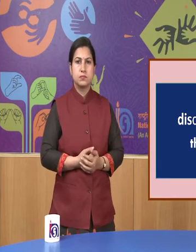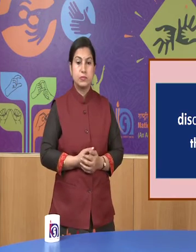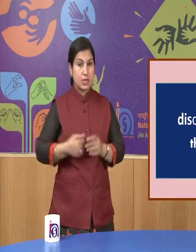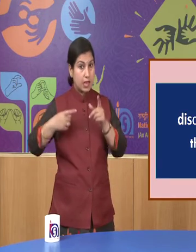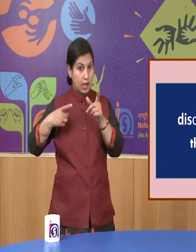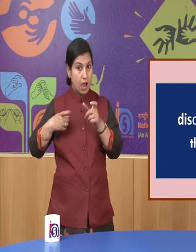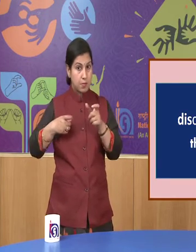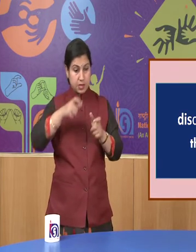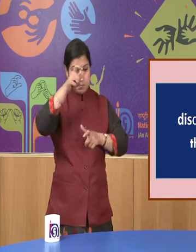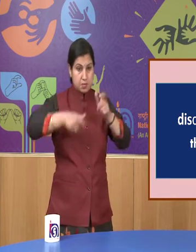discontent in the army.